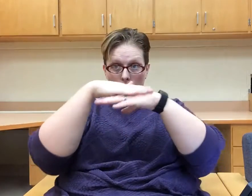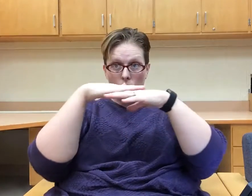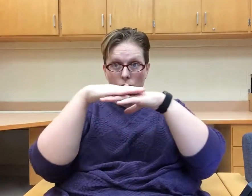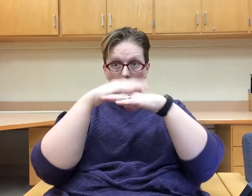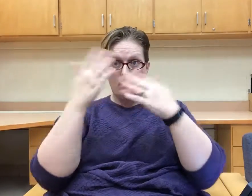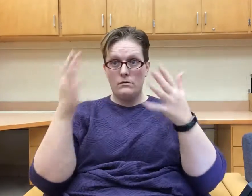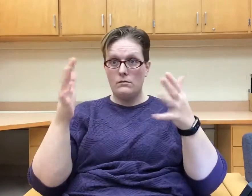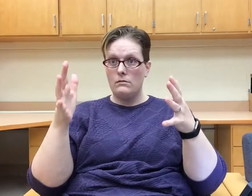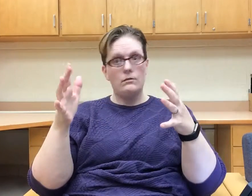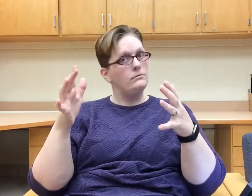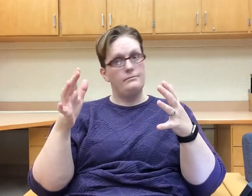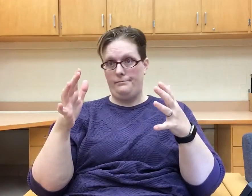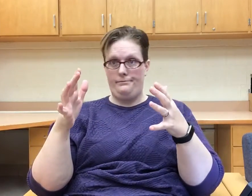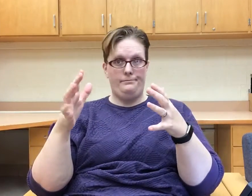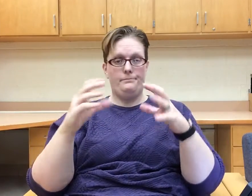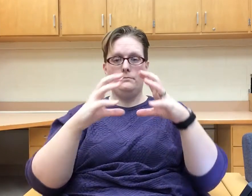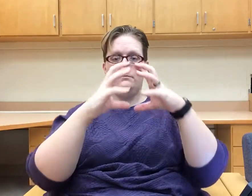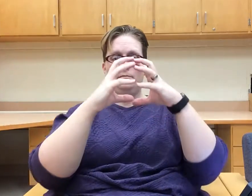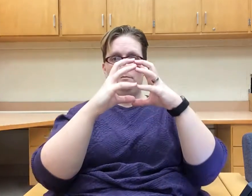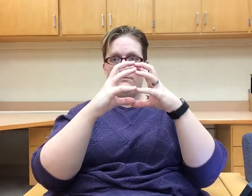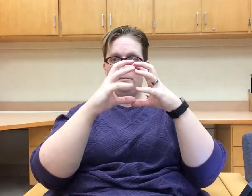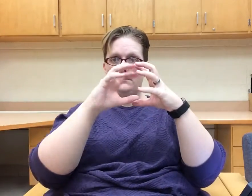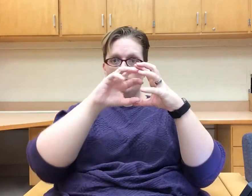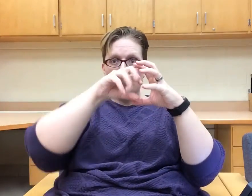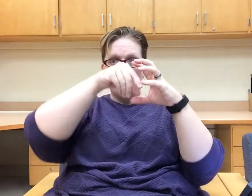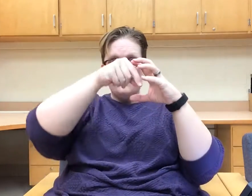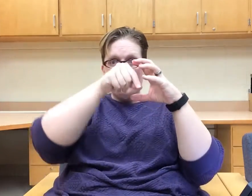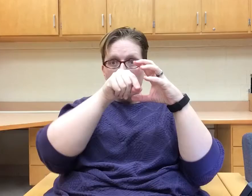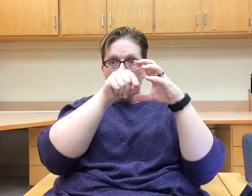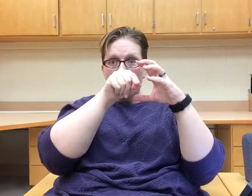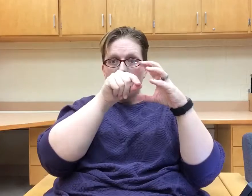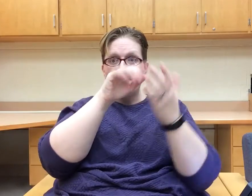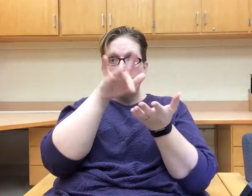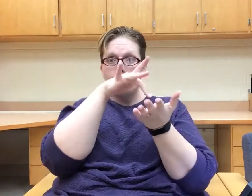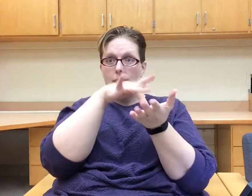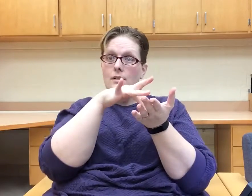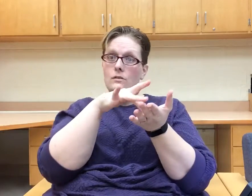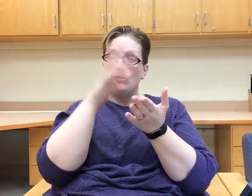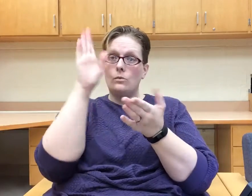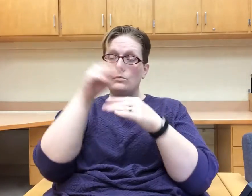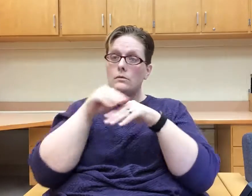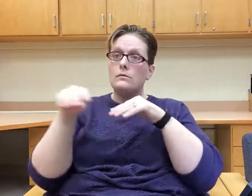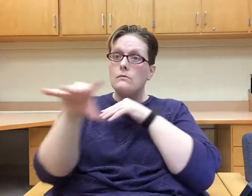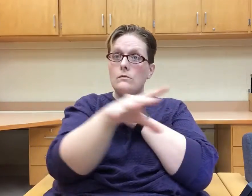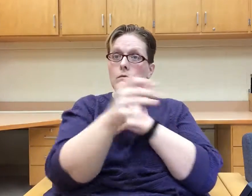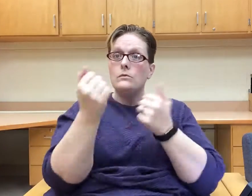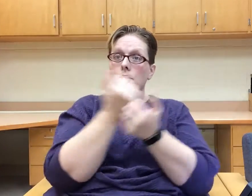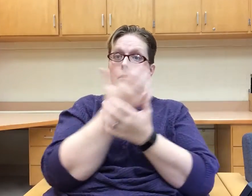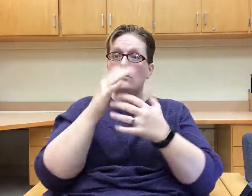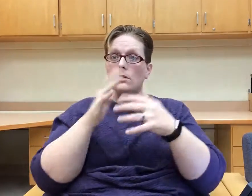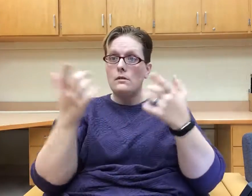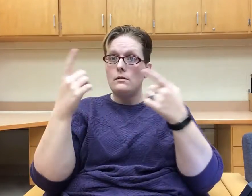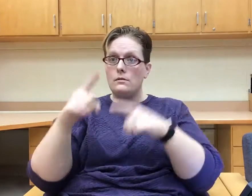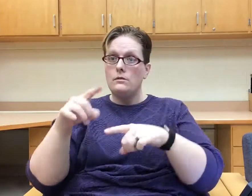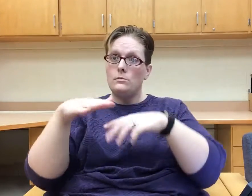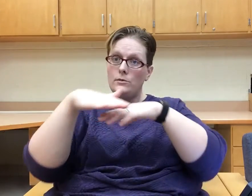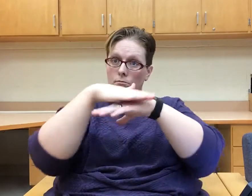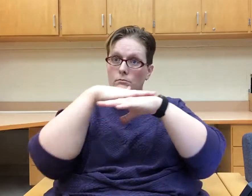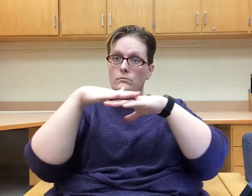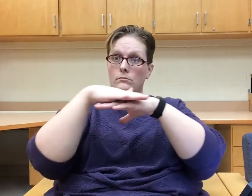Understand, the Earth is more than just the surface. Everything that's inside in the center of the Earth has an effect on